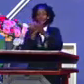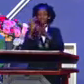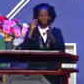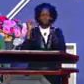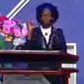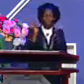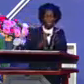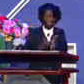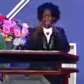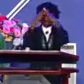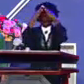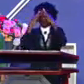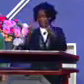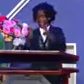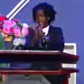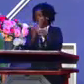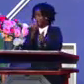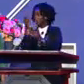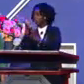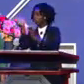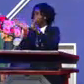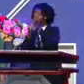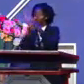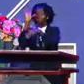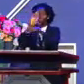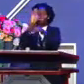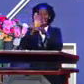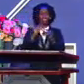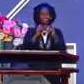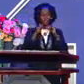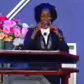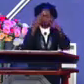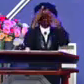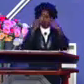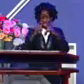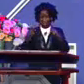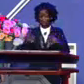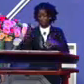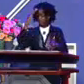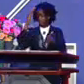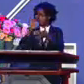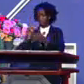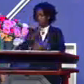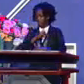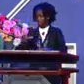kusalawo n'abakadde okusalawo kumwasalawo tukkiriza Katonda nti obuna bo buddukiro